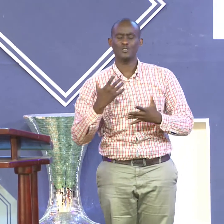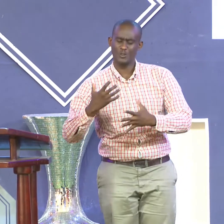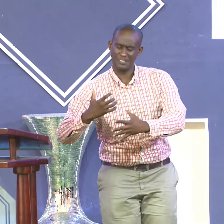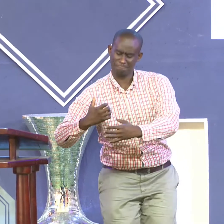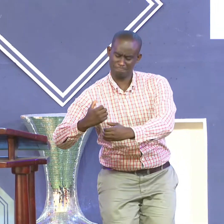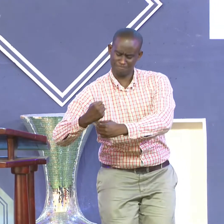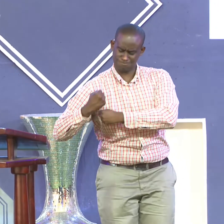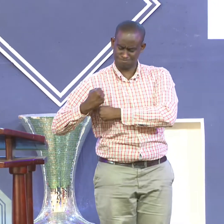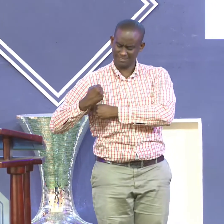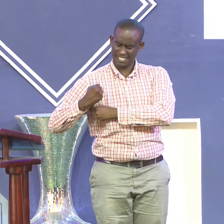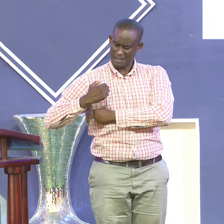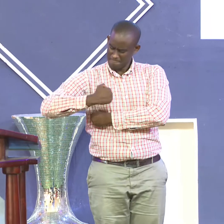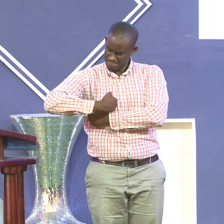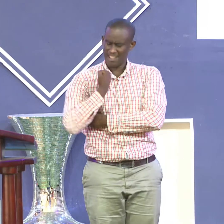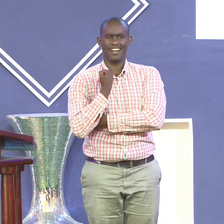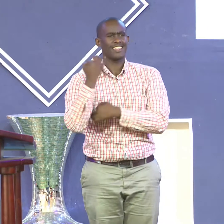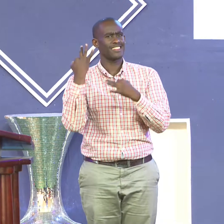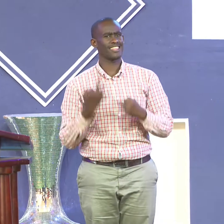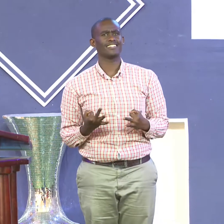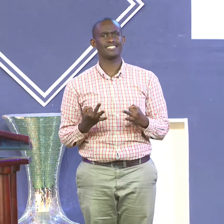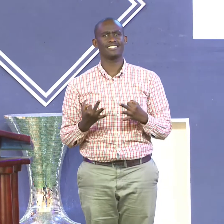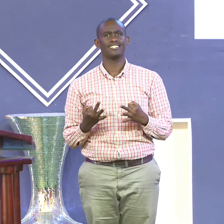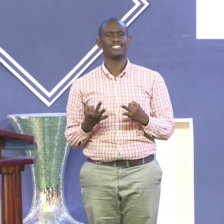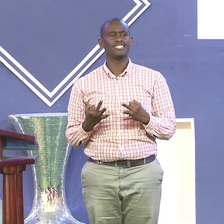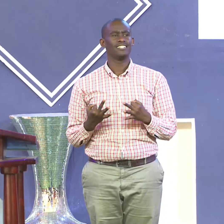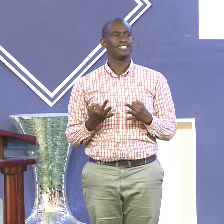okay with what you have. Praise the Lord.